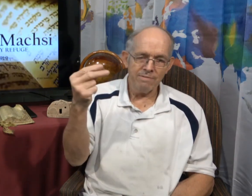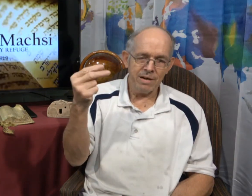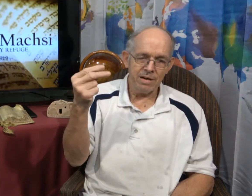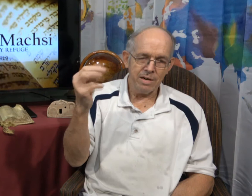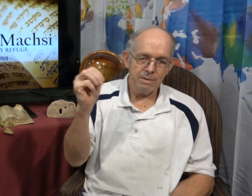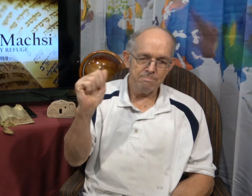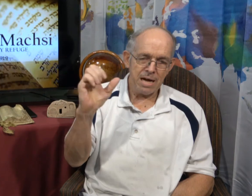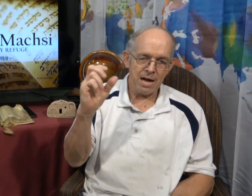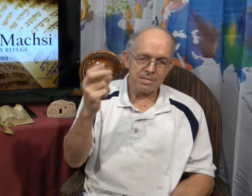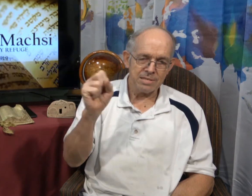Jehovah MACHSI.